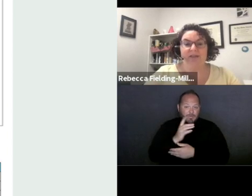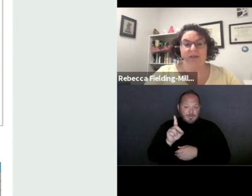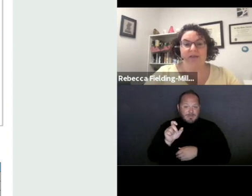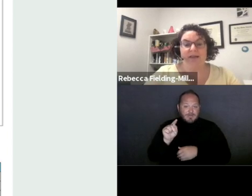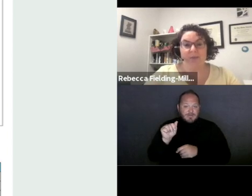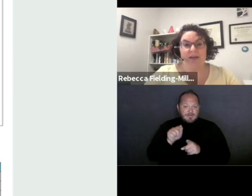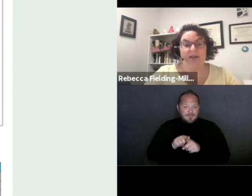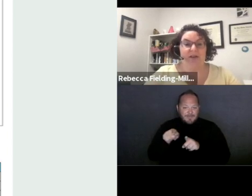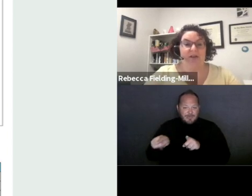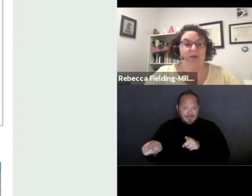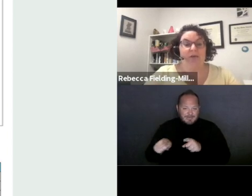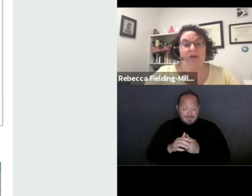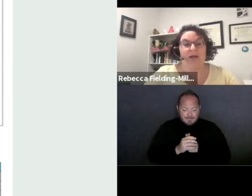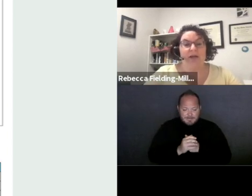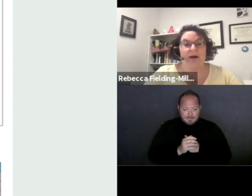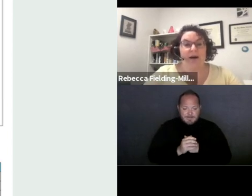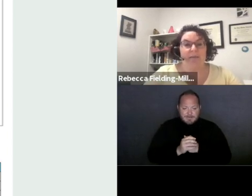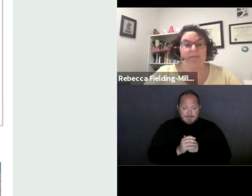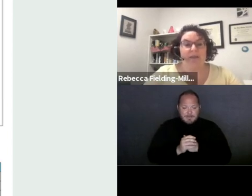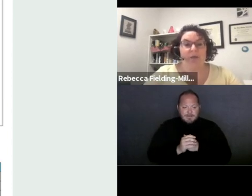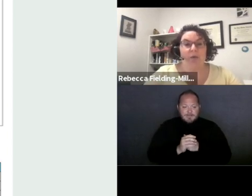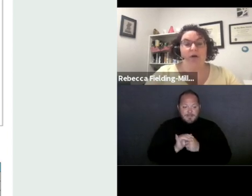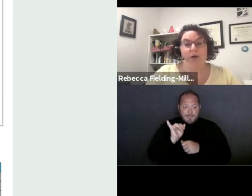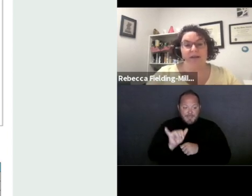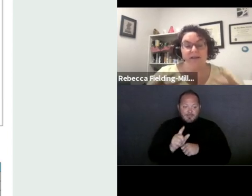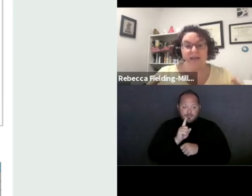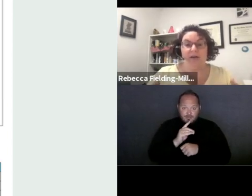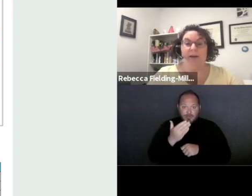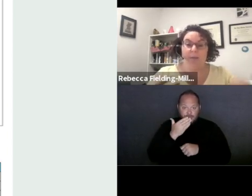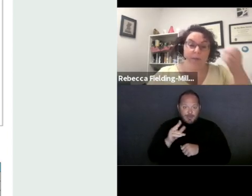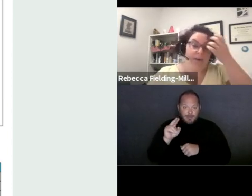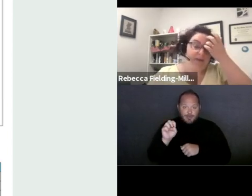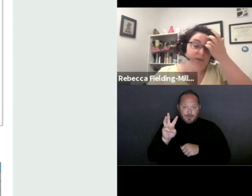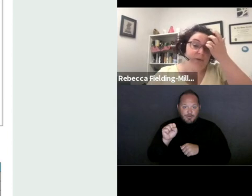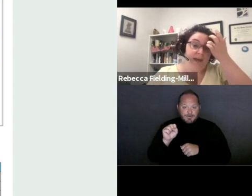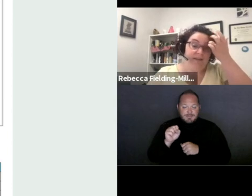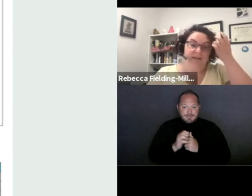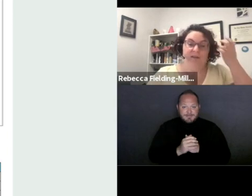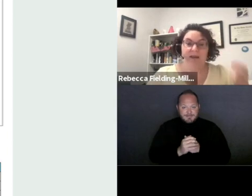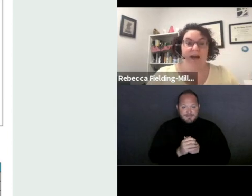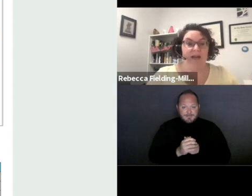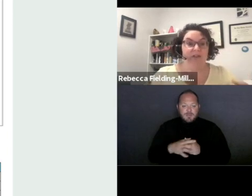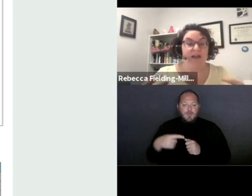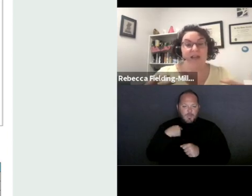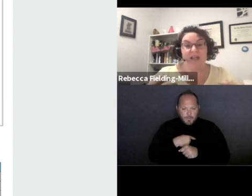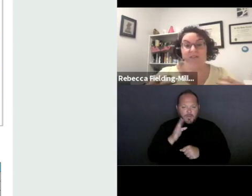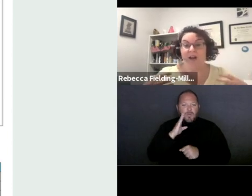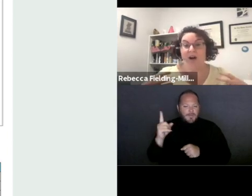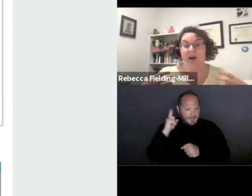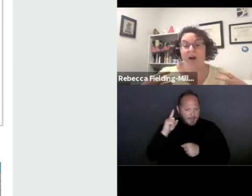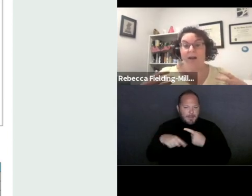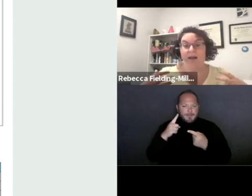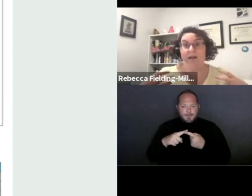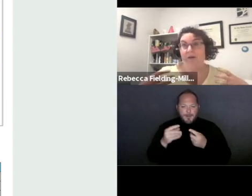And that's really good news. We're going to hear about more breakthrough cases because if